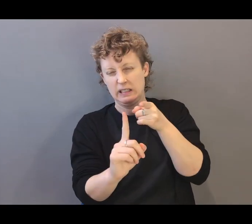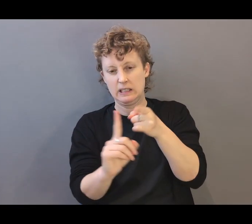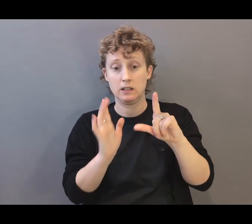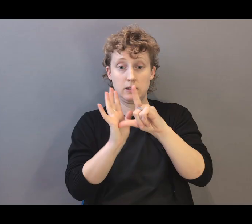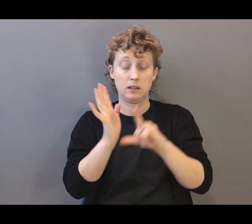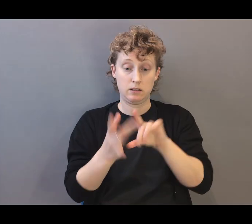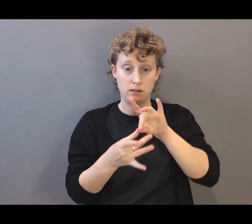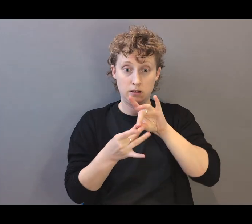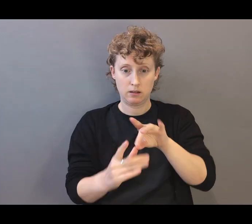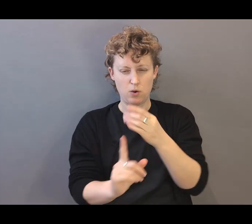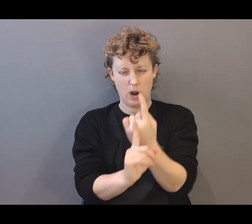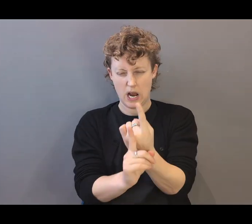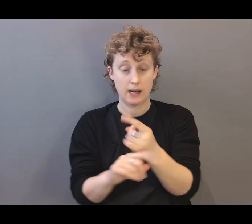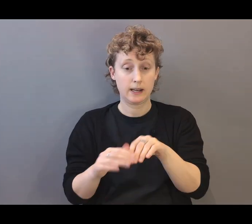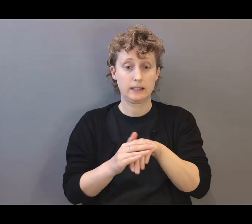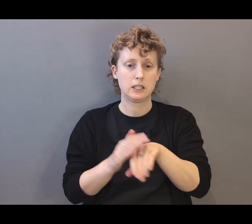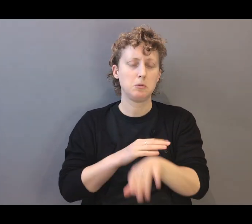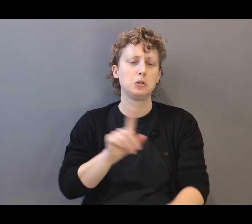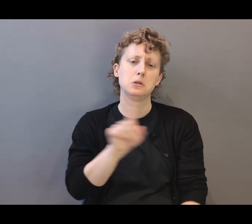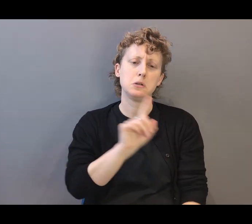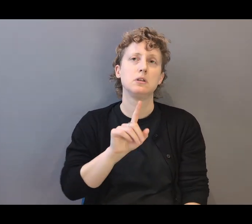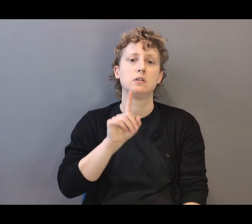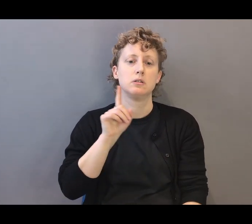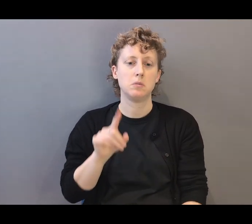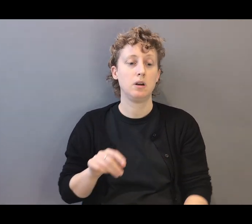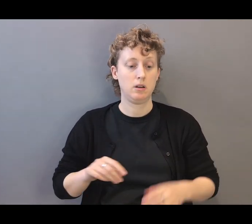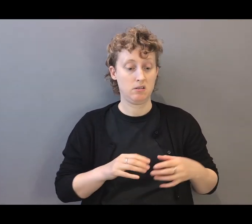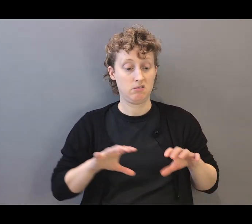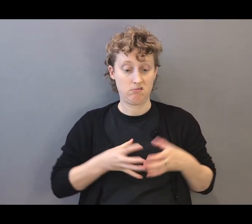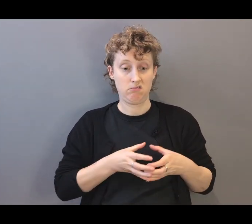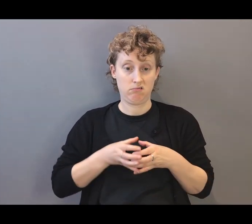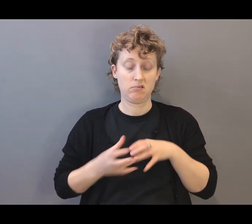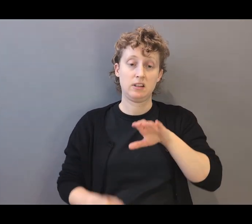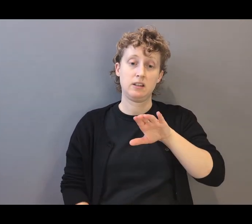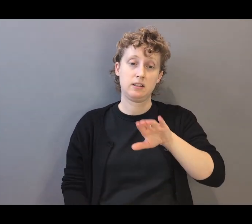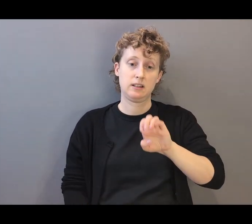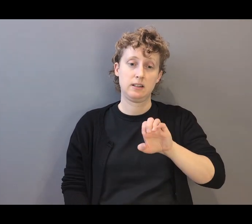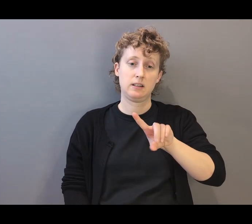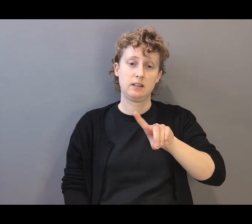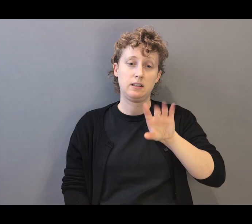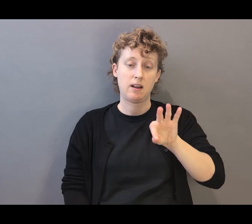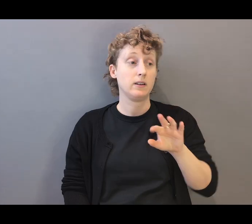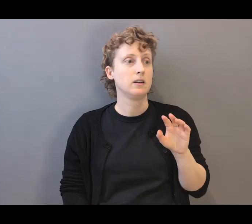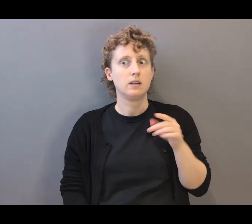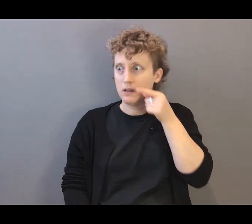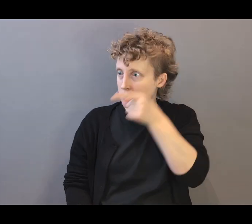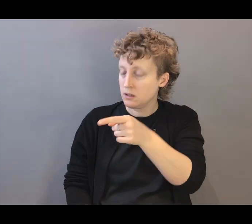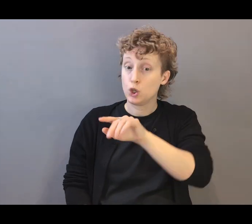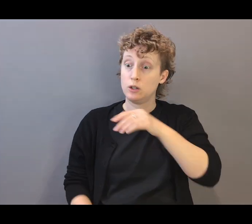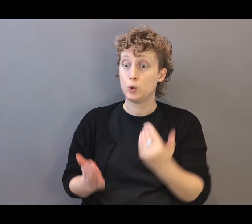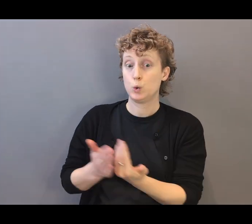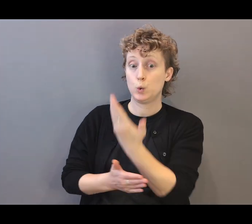dealing only on accessibility, but something that we are doing as EDF is to make sure that whenever there's new legislation in any